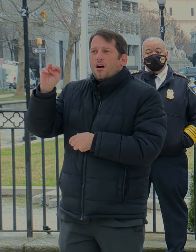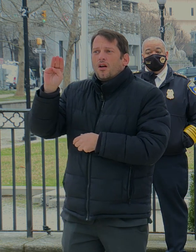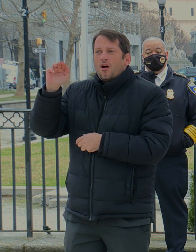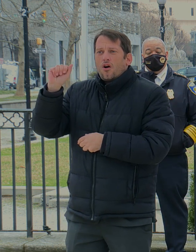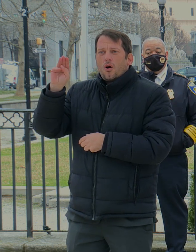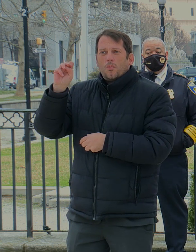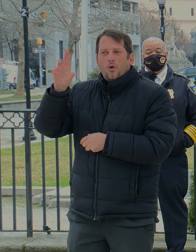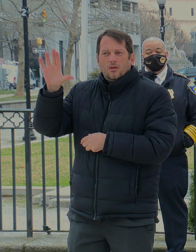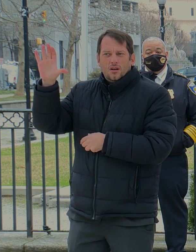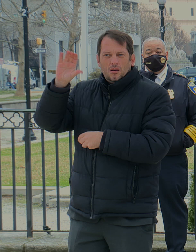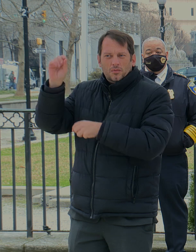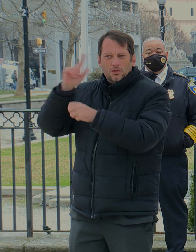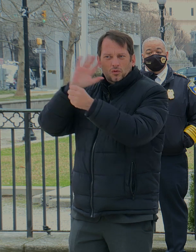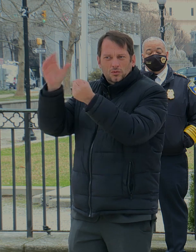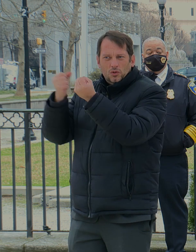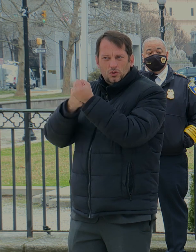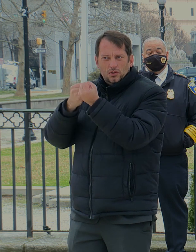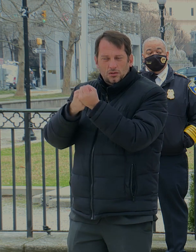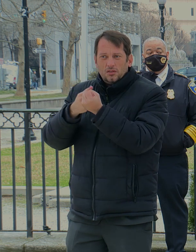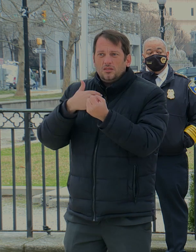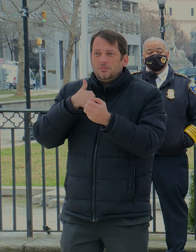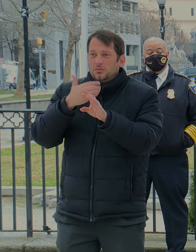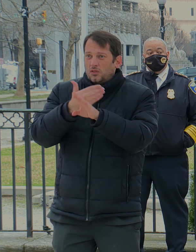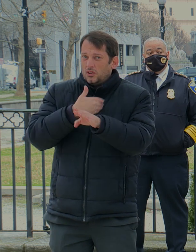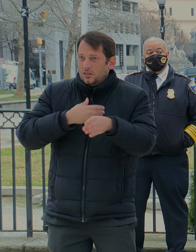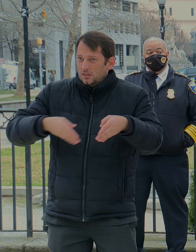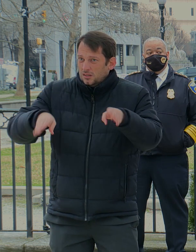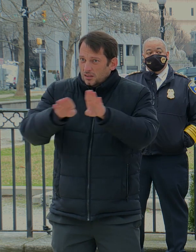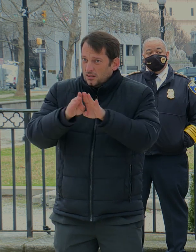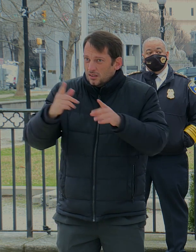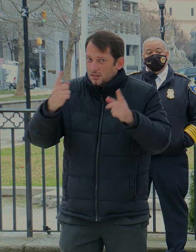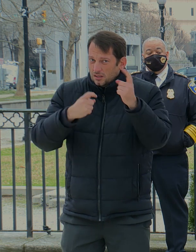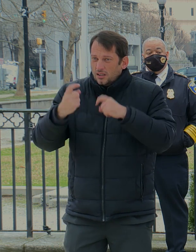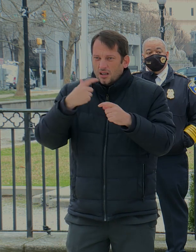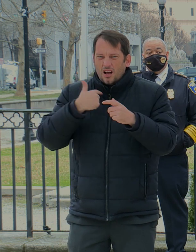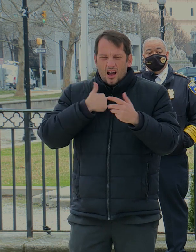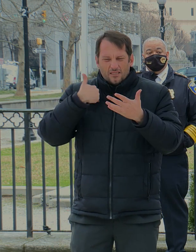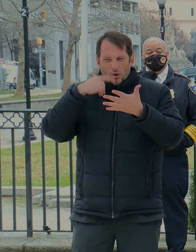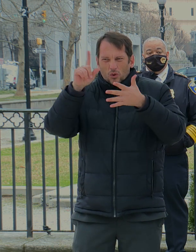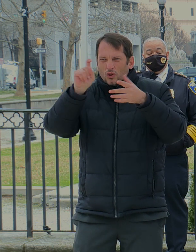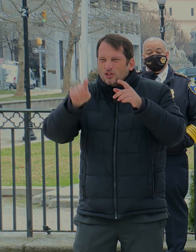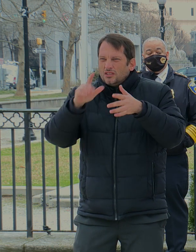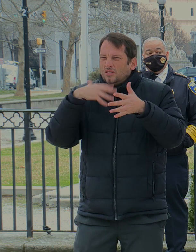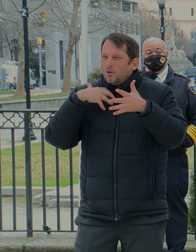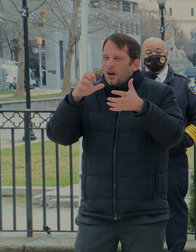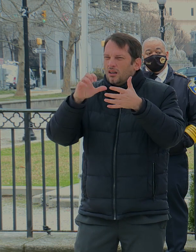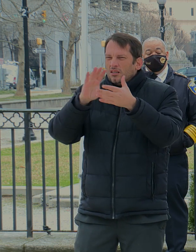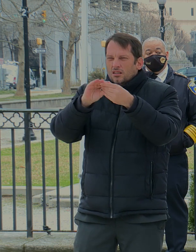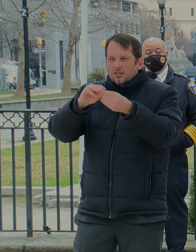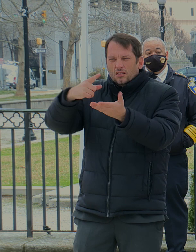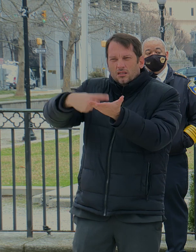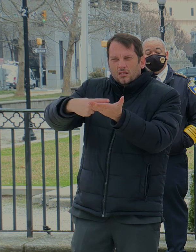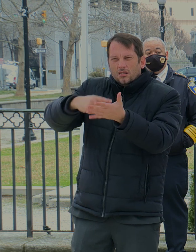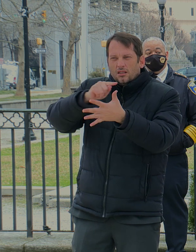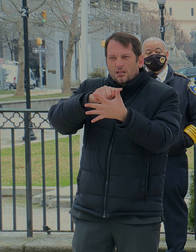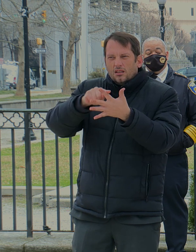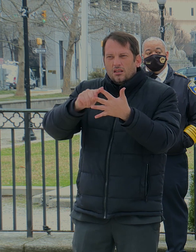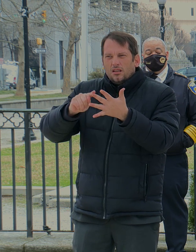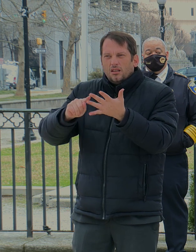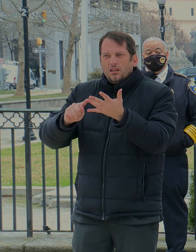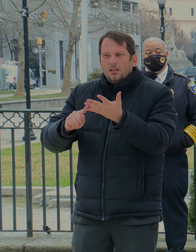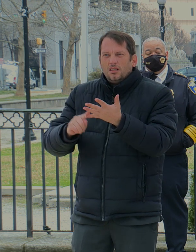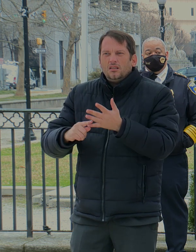close and take a few questions, I wanted to address the mandates I put in place, restricting in-person dining